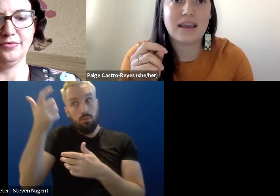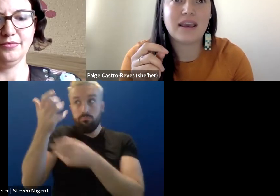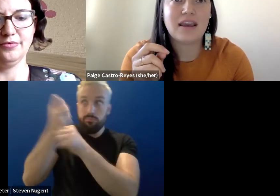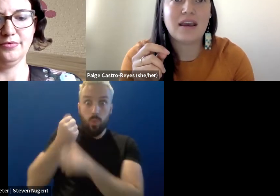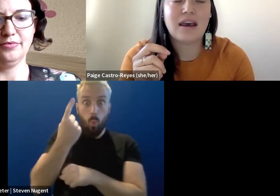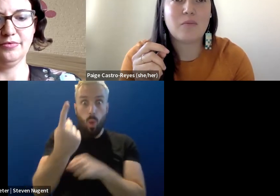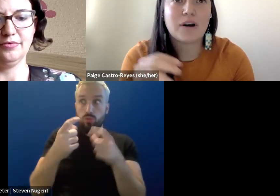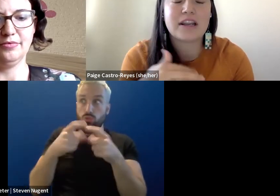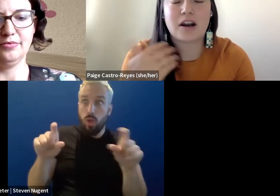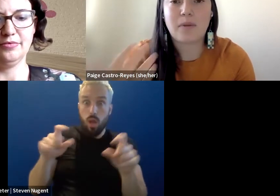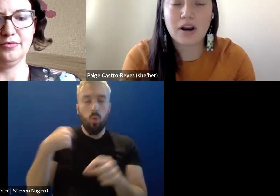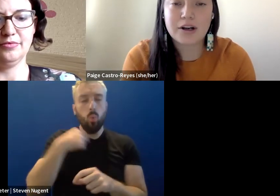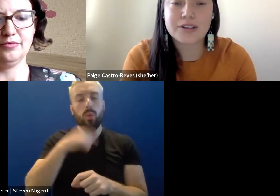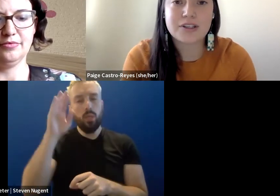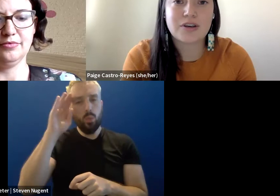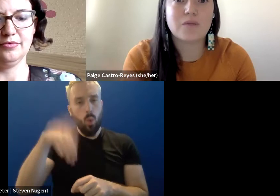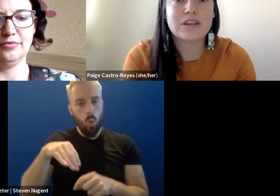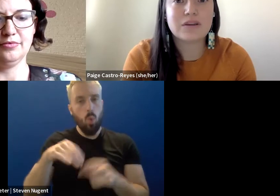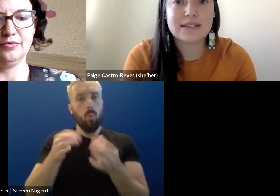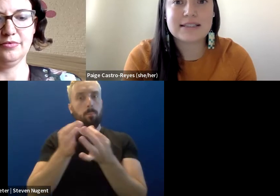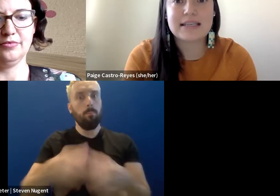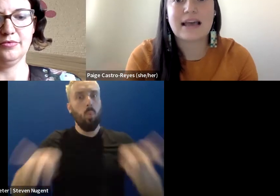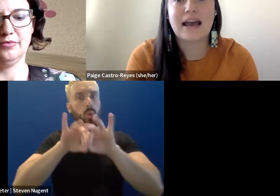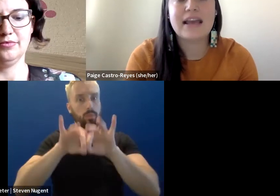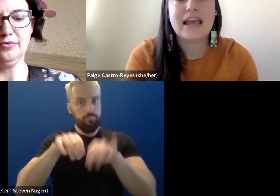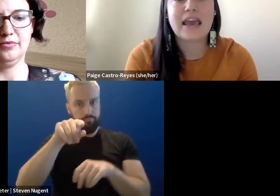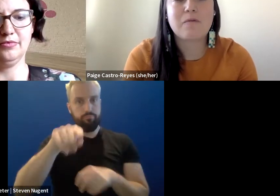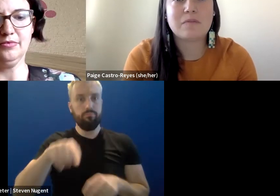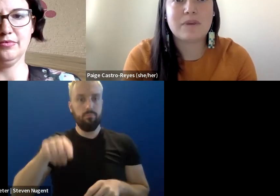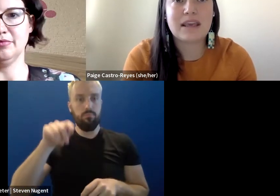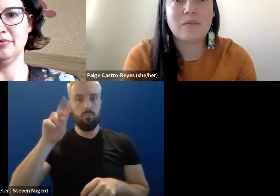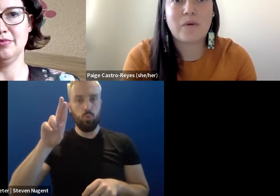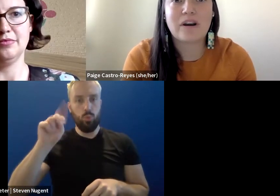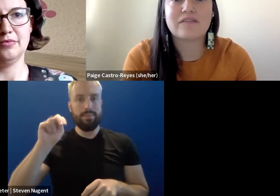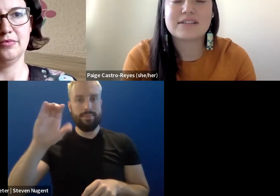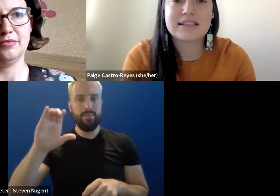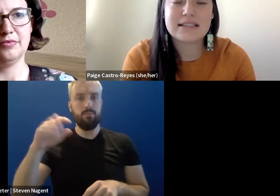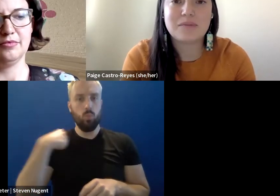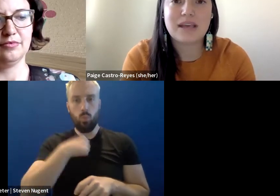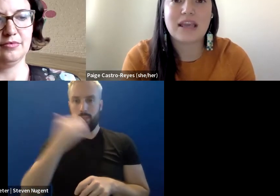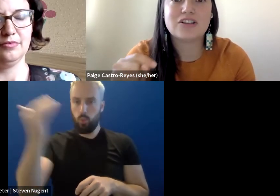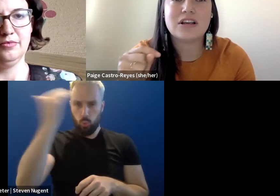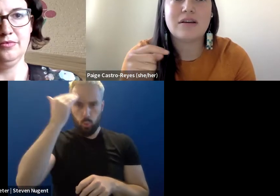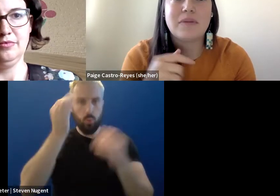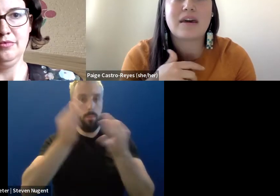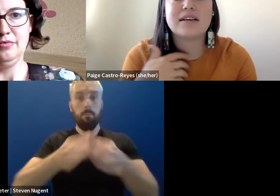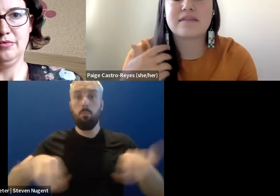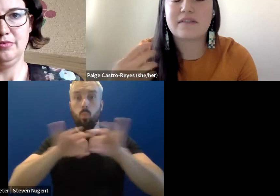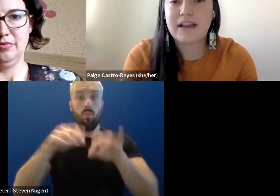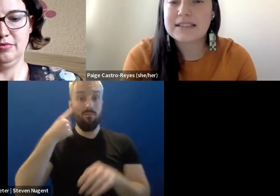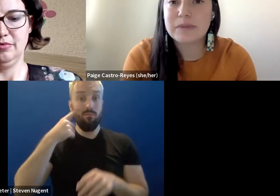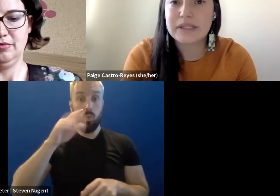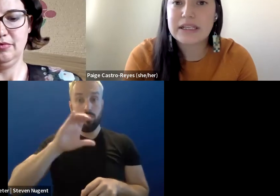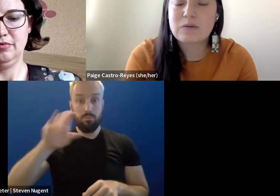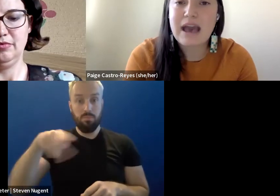to be important, and our partners knew with UNC that it would be important for CCPH, because